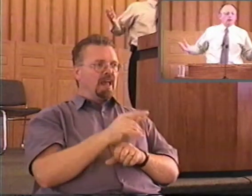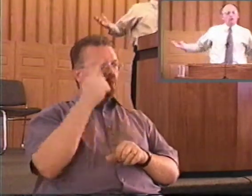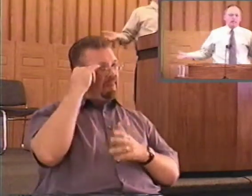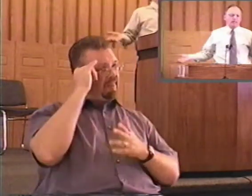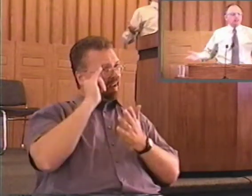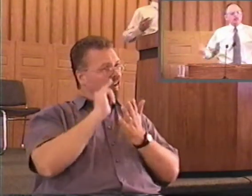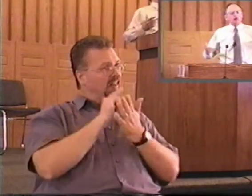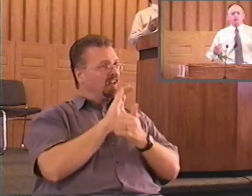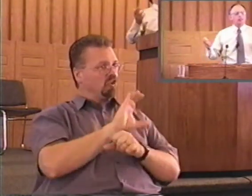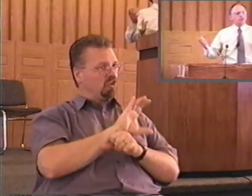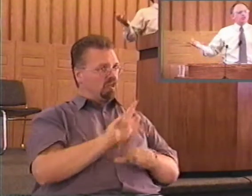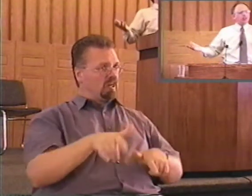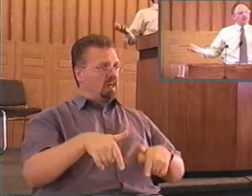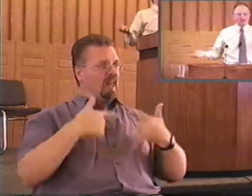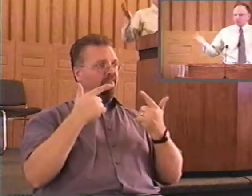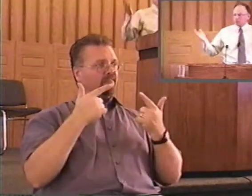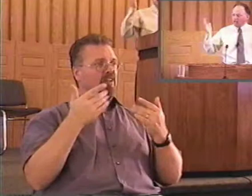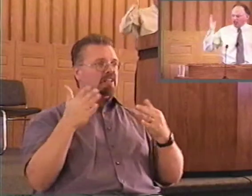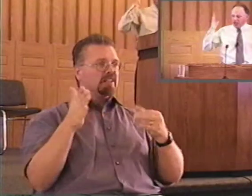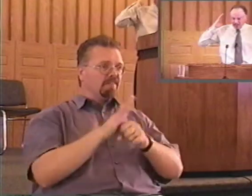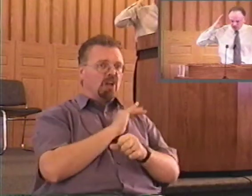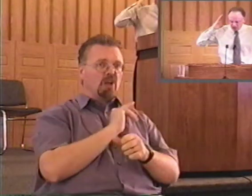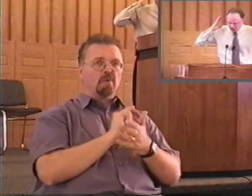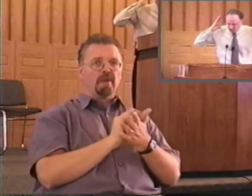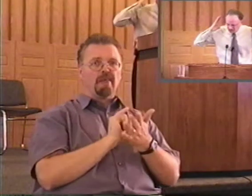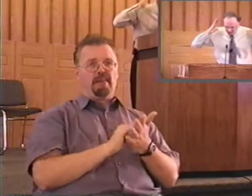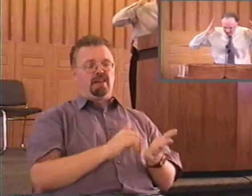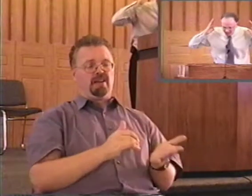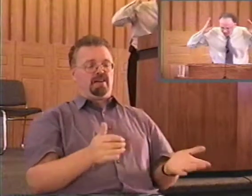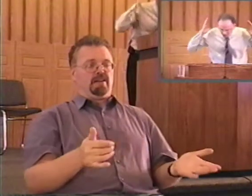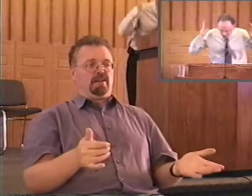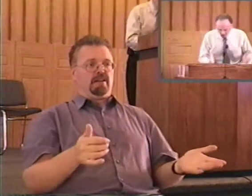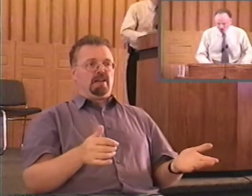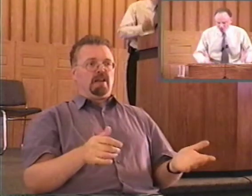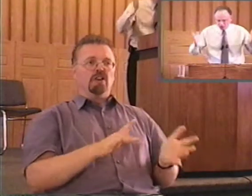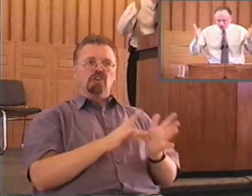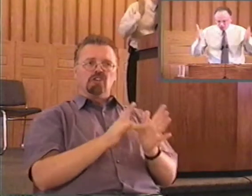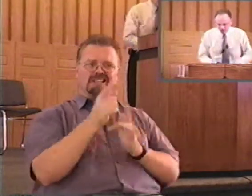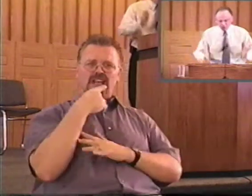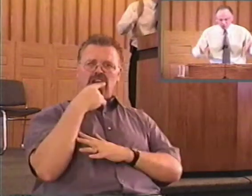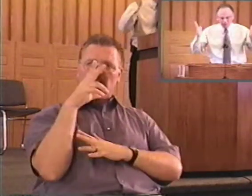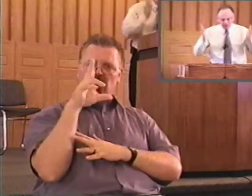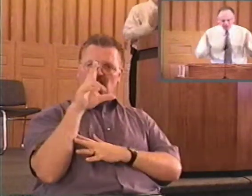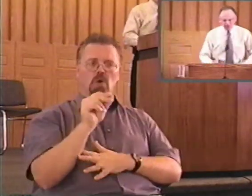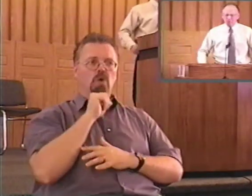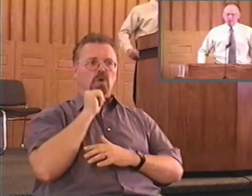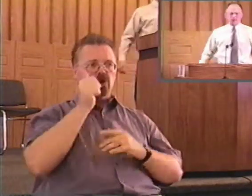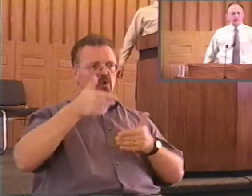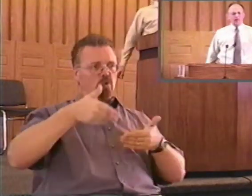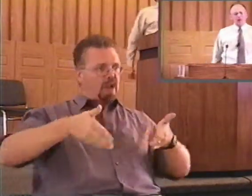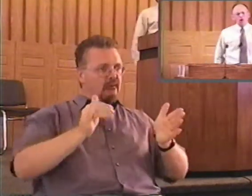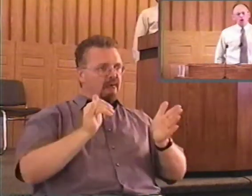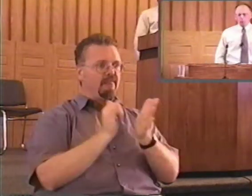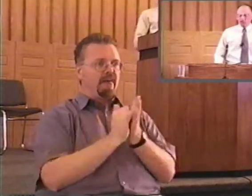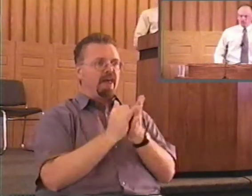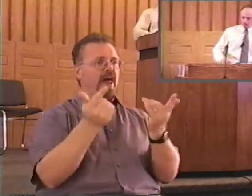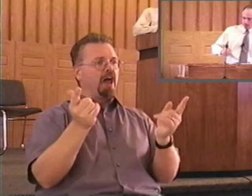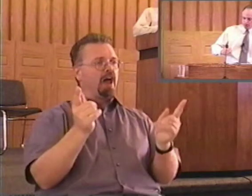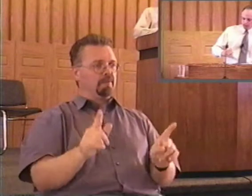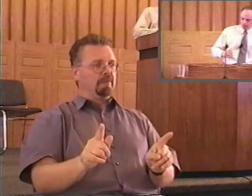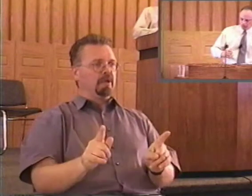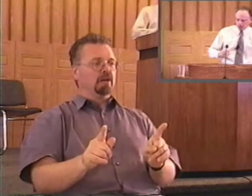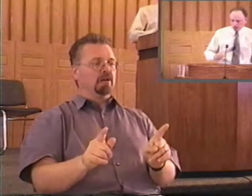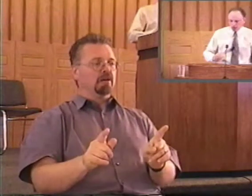life is filled with cliques and bitterness and camps. And Jesus is saying, no, don't assume that.